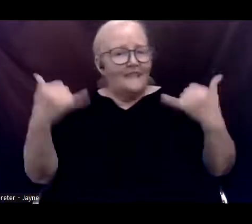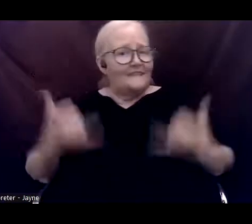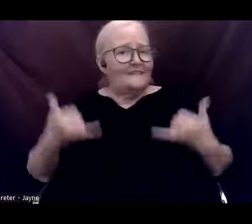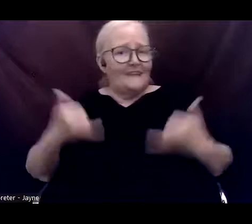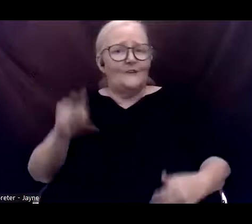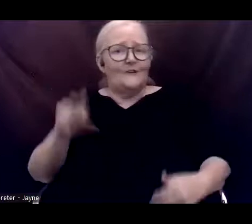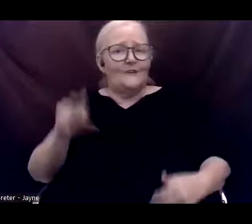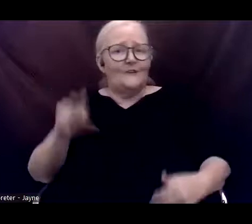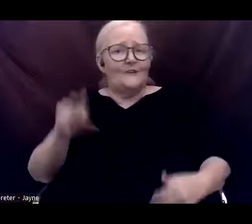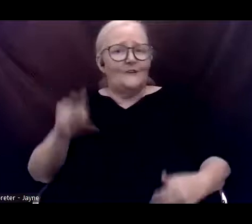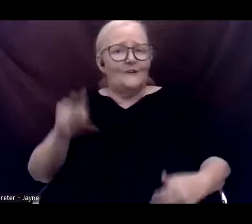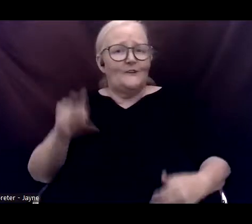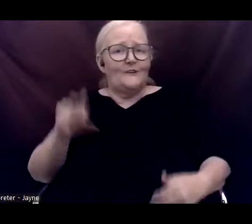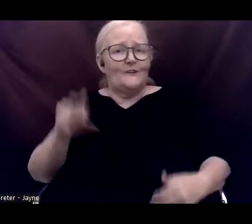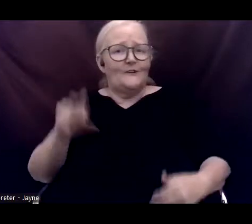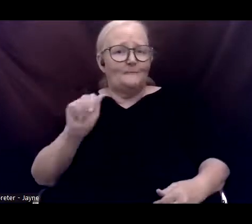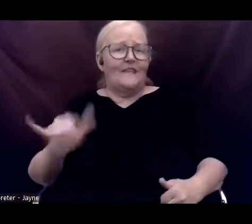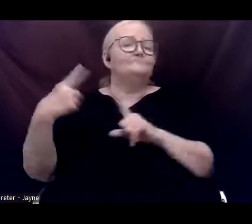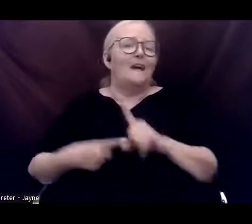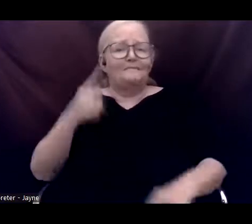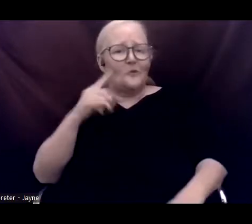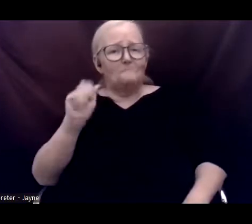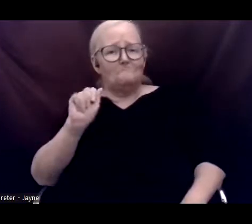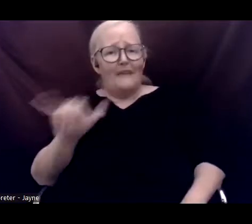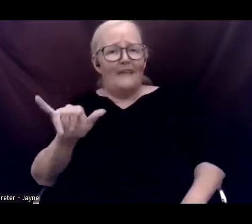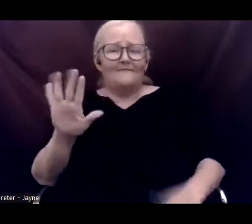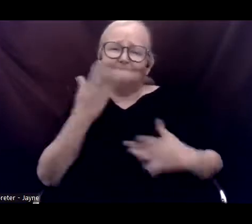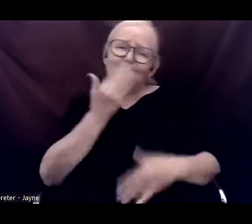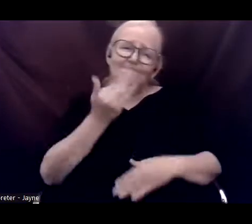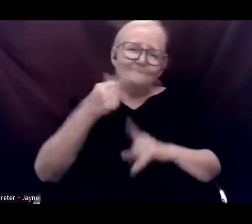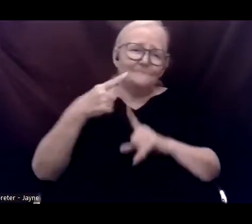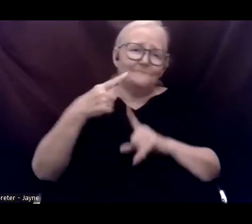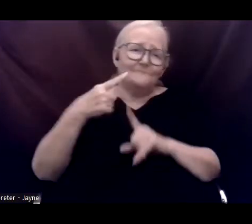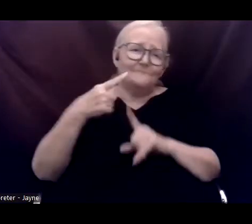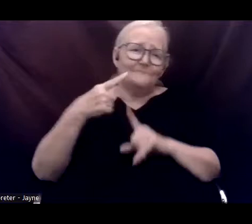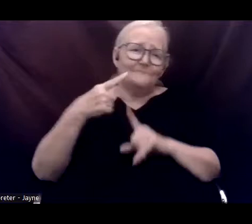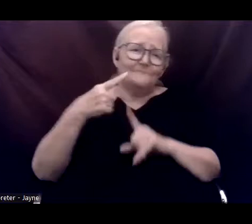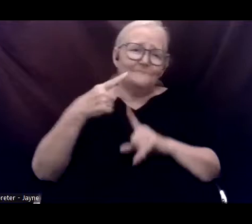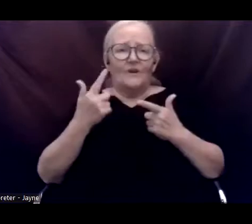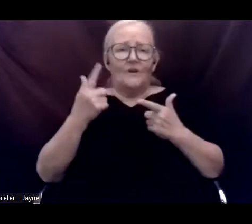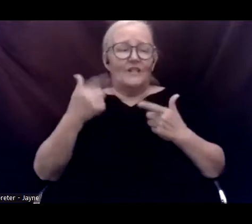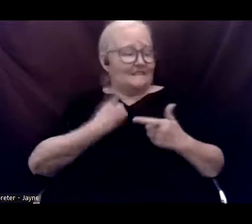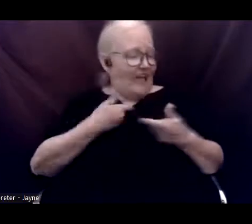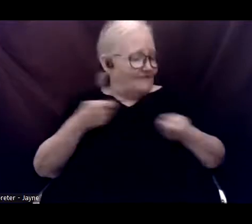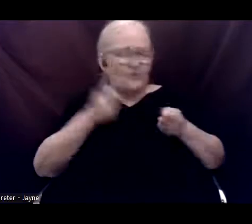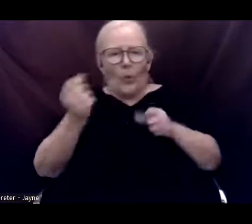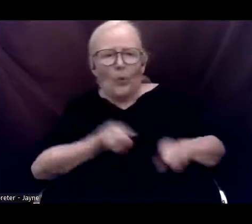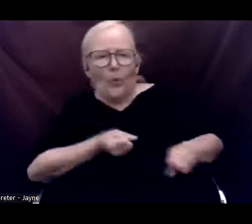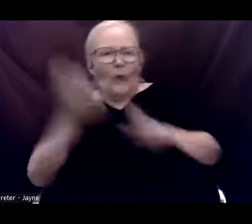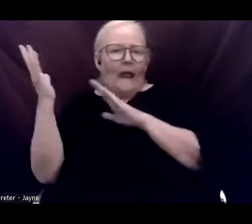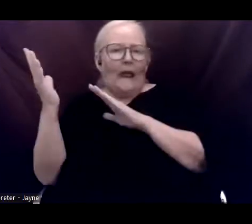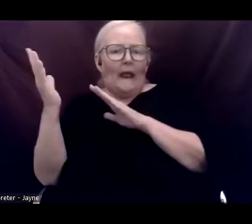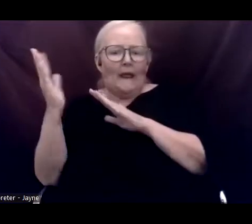The lusty month of May, that darling month when everyone throws self-control away.